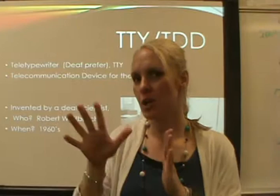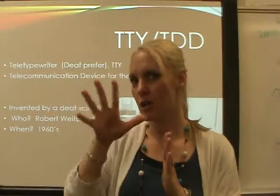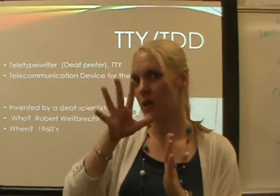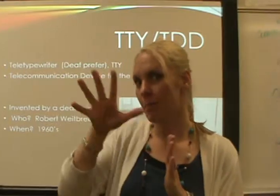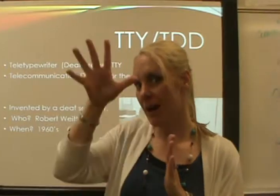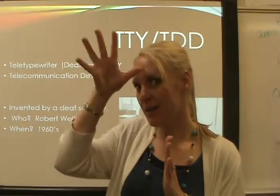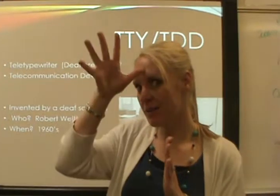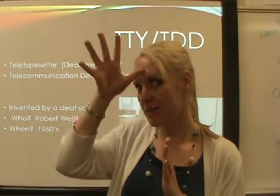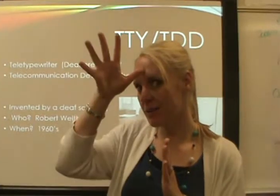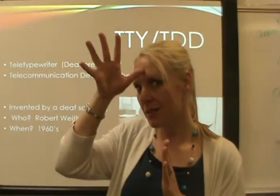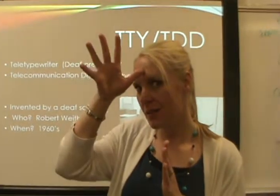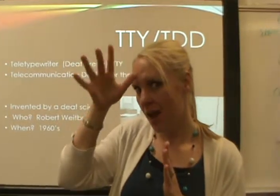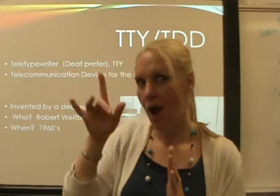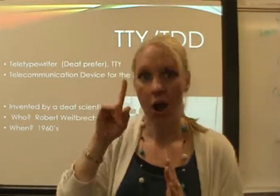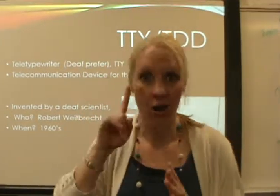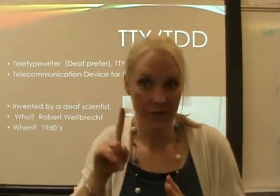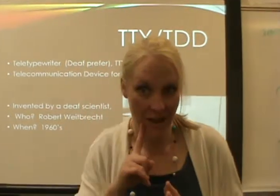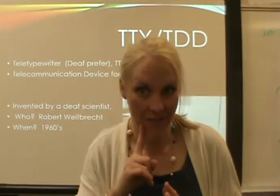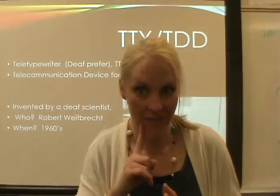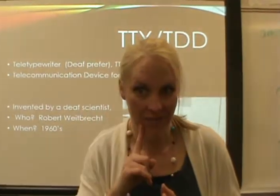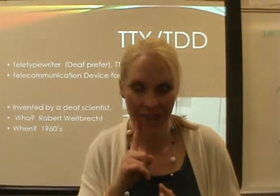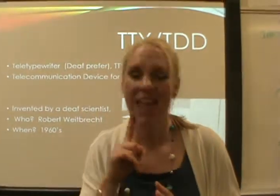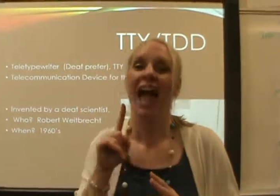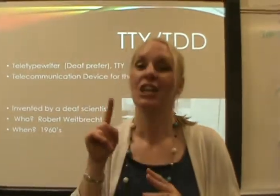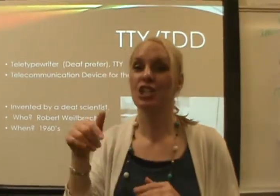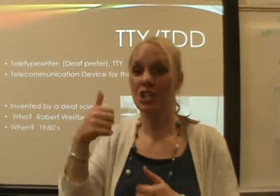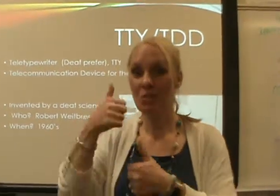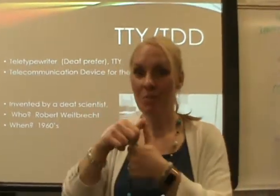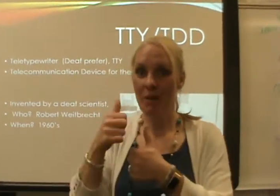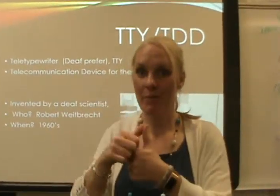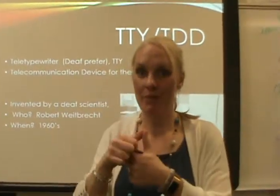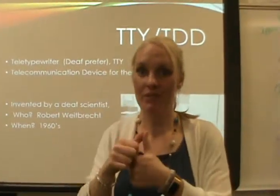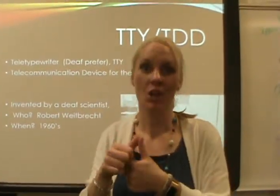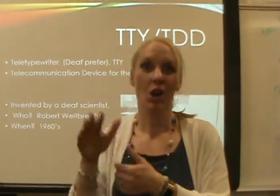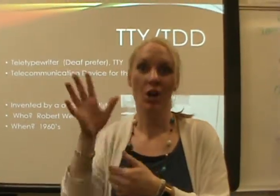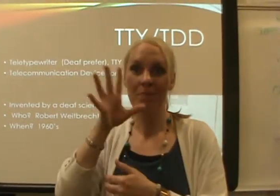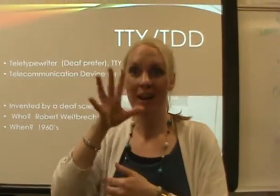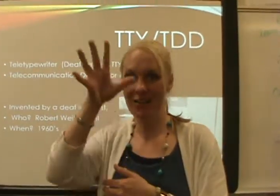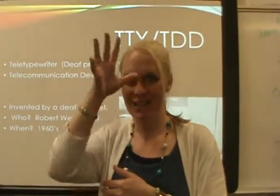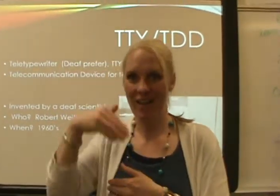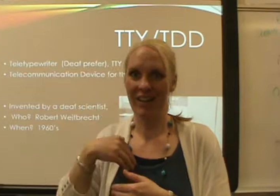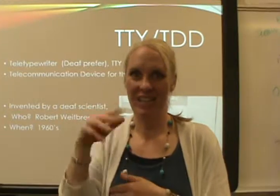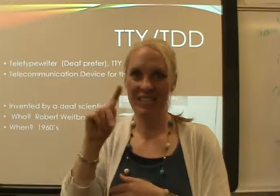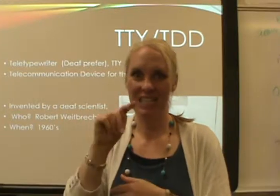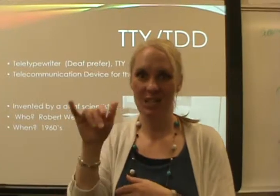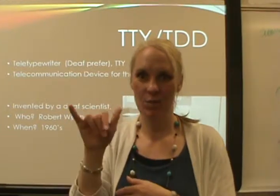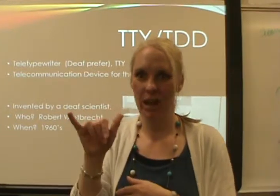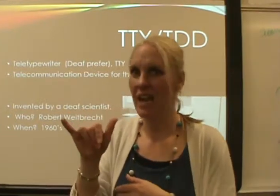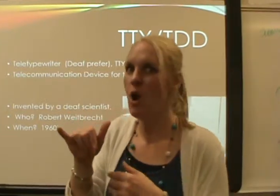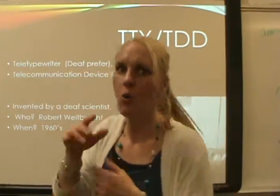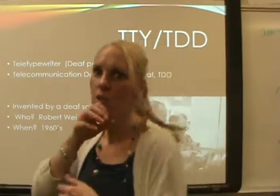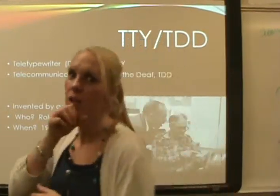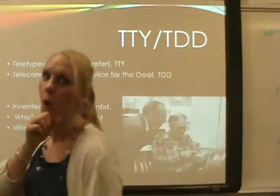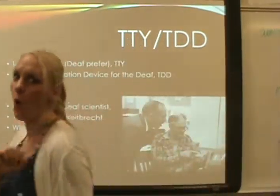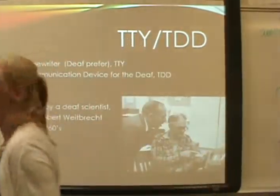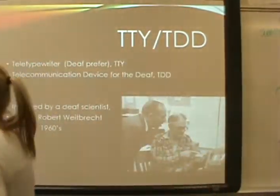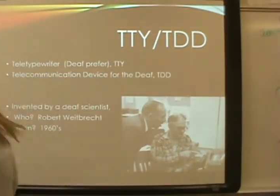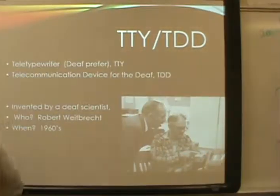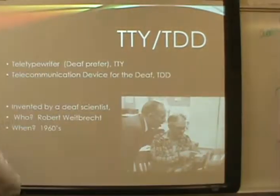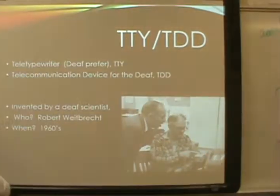her parents are deaf. And she remembers her parents having a TTY, really old. Here's